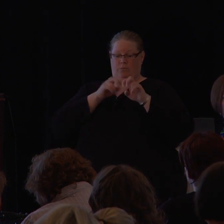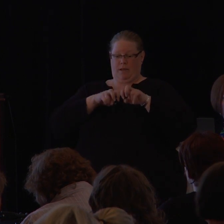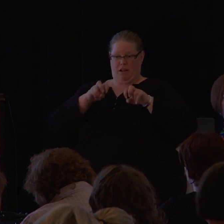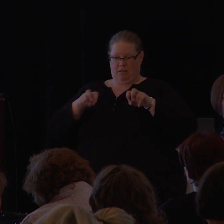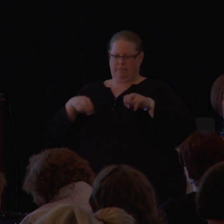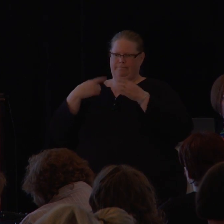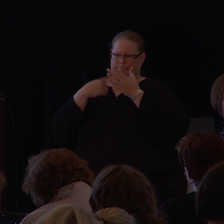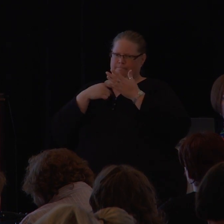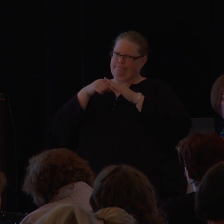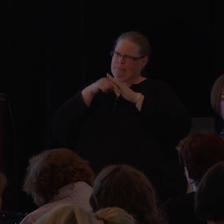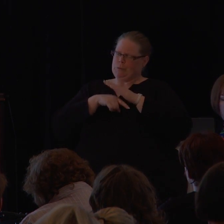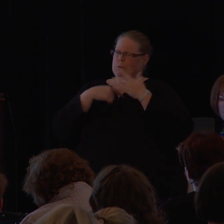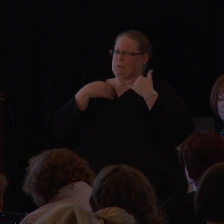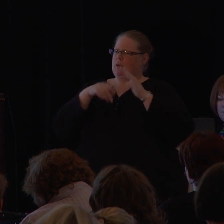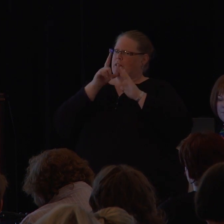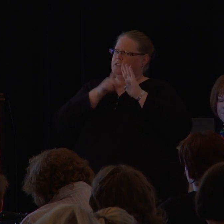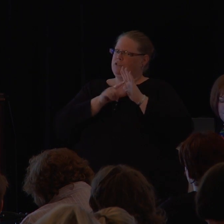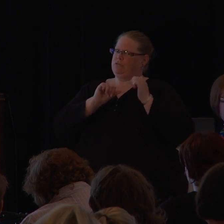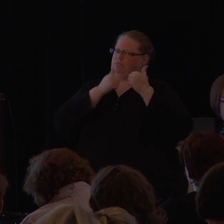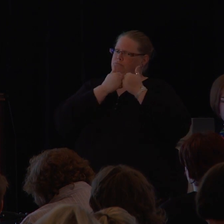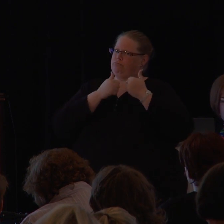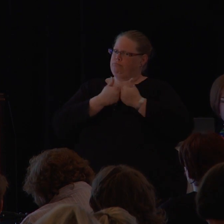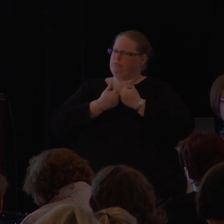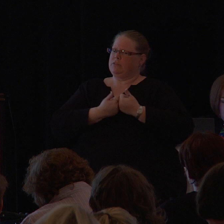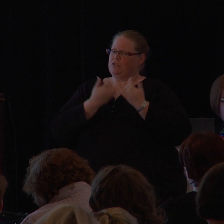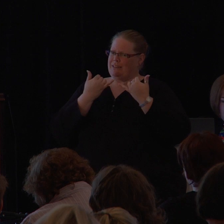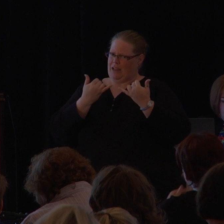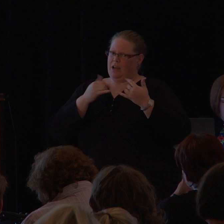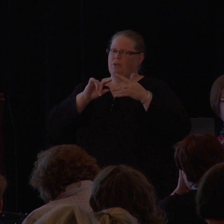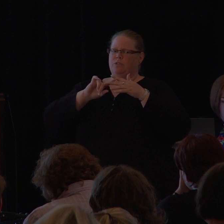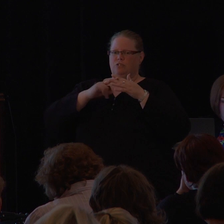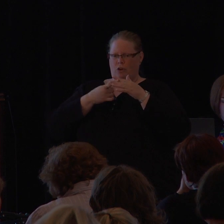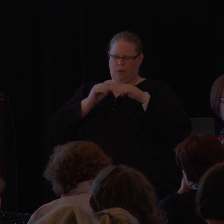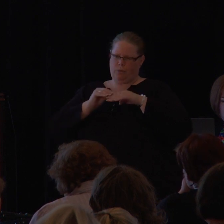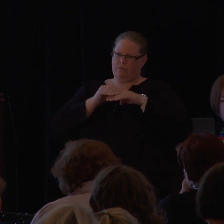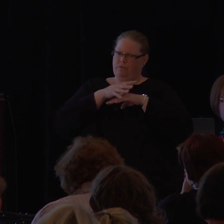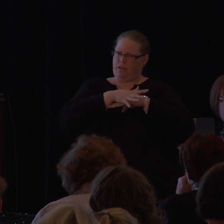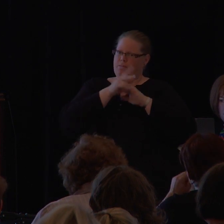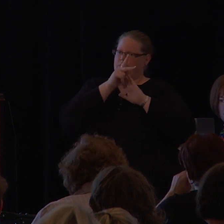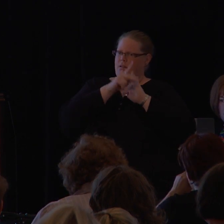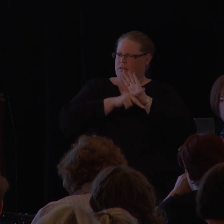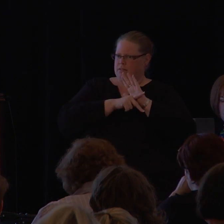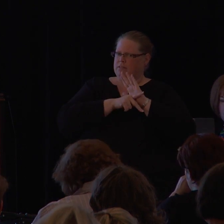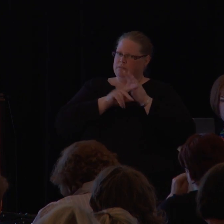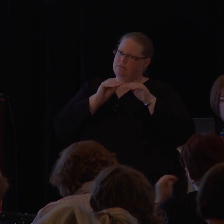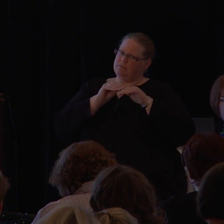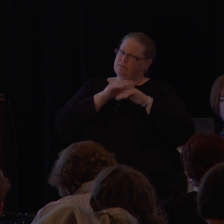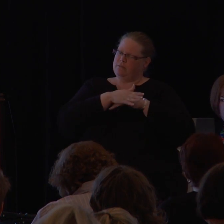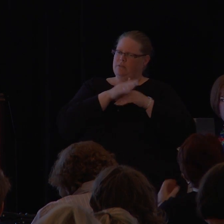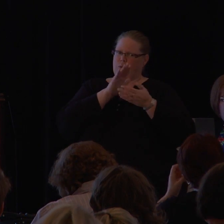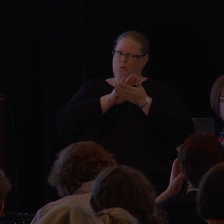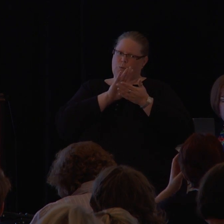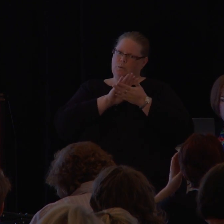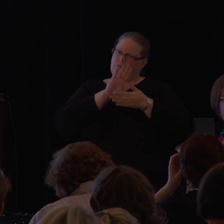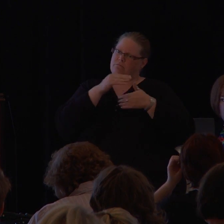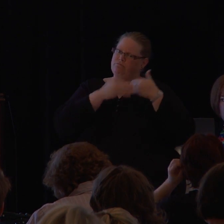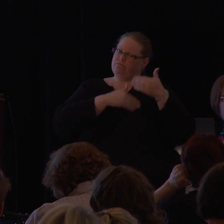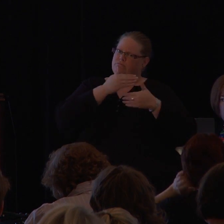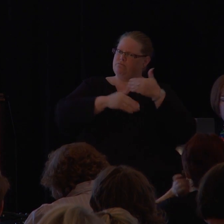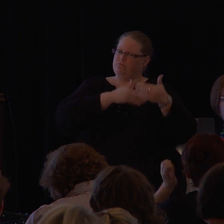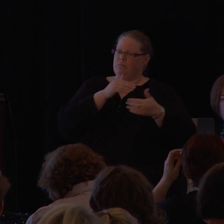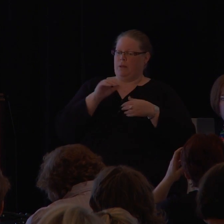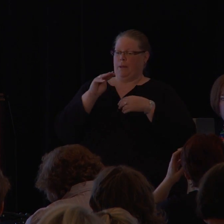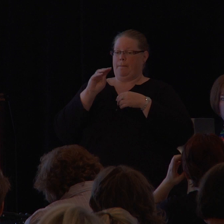now legal challenges are really starting to shape the way in which schools practice. And the Moore